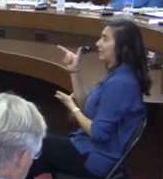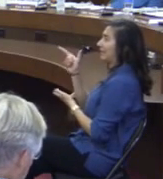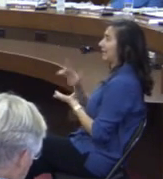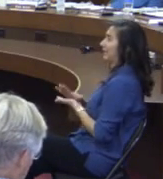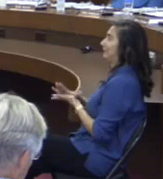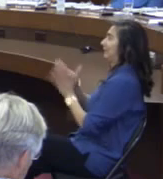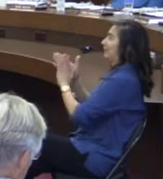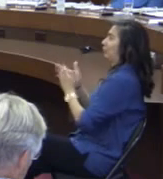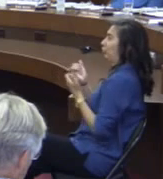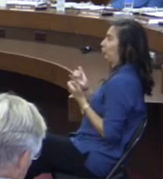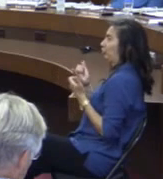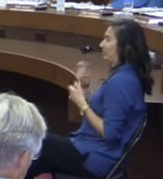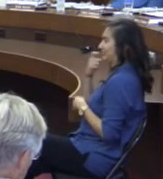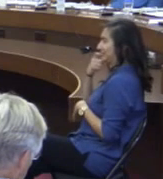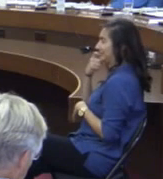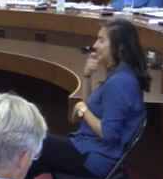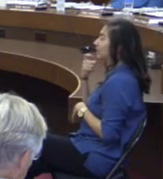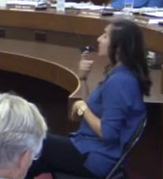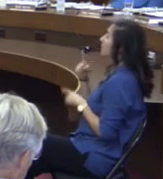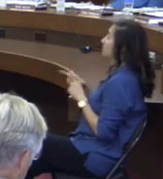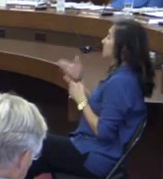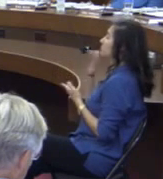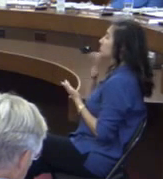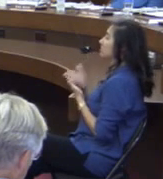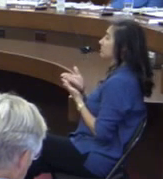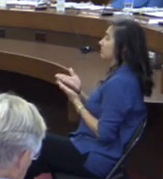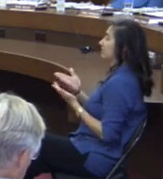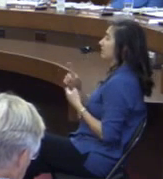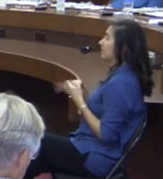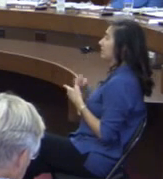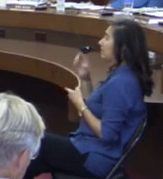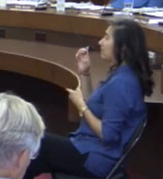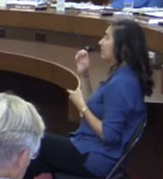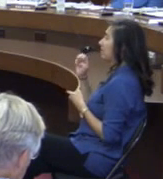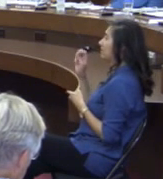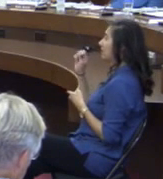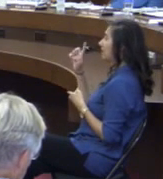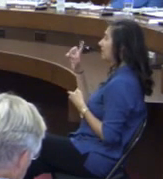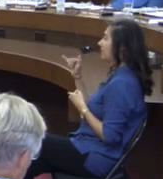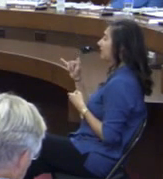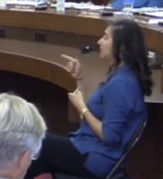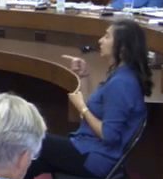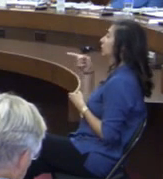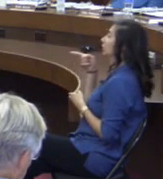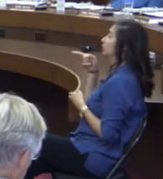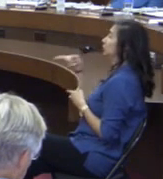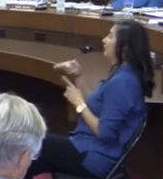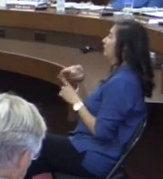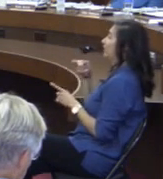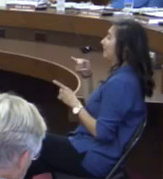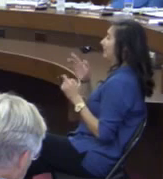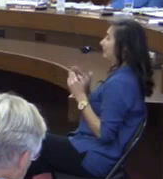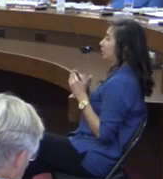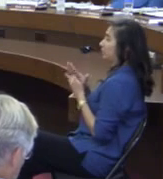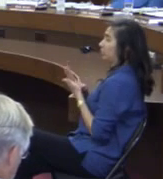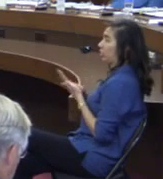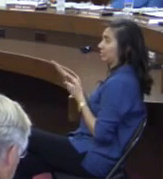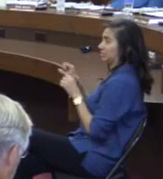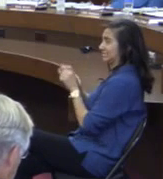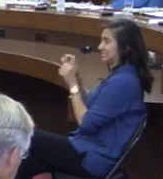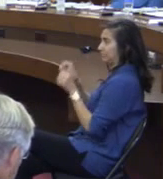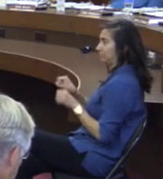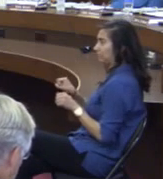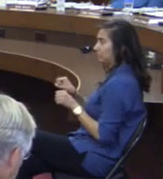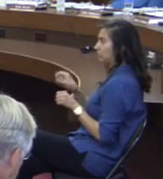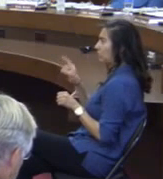area. One of the really great things about Emily is that she came through the community college system and she's